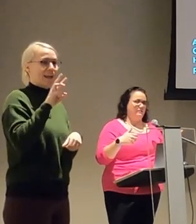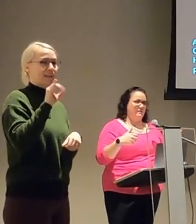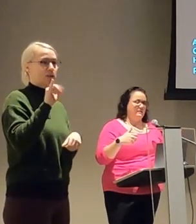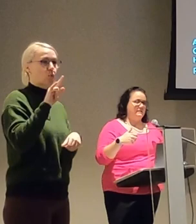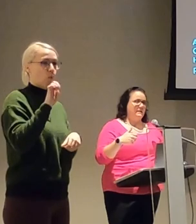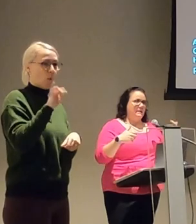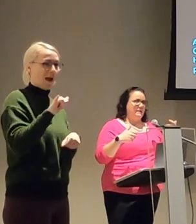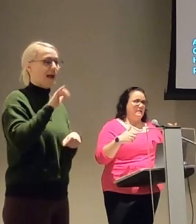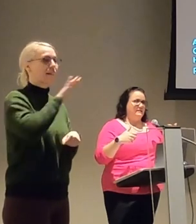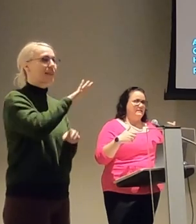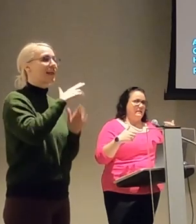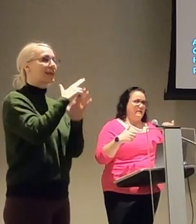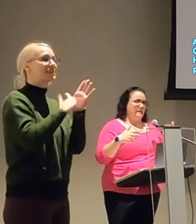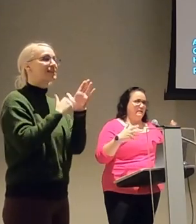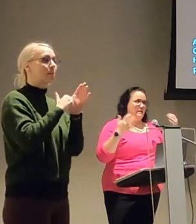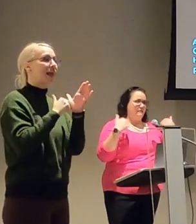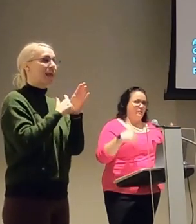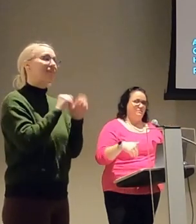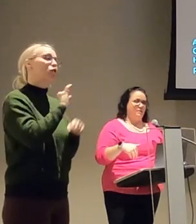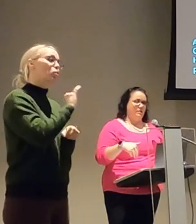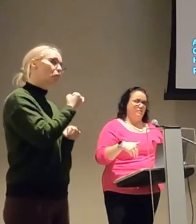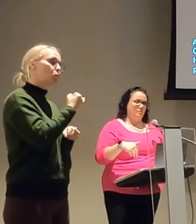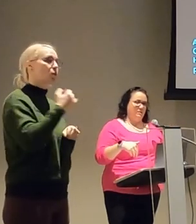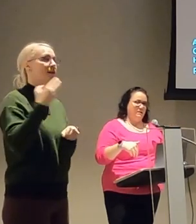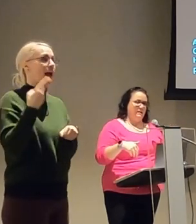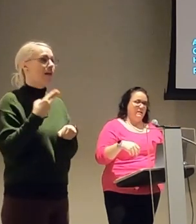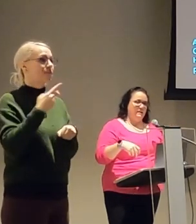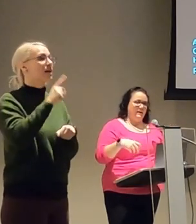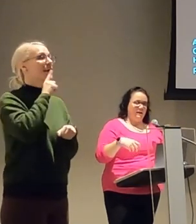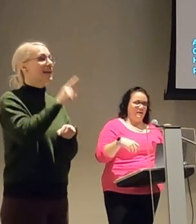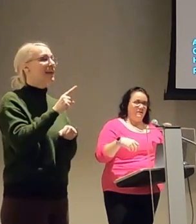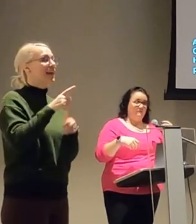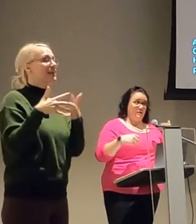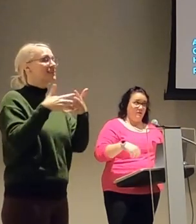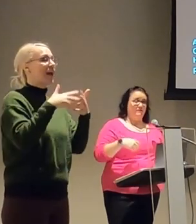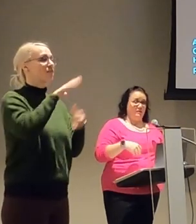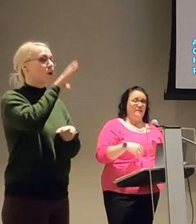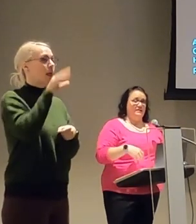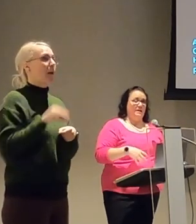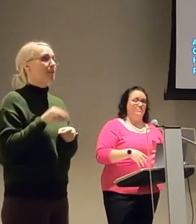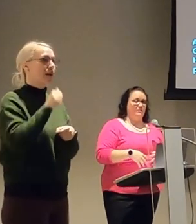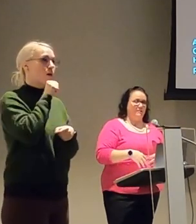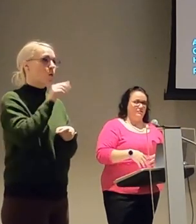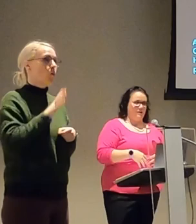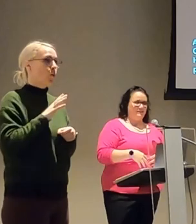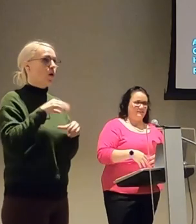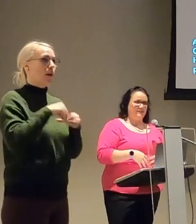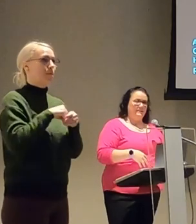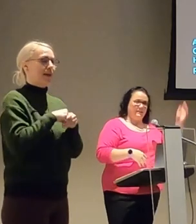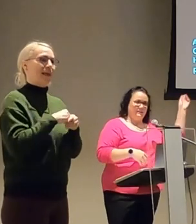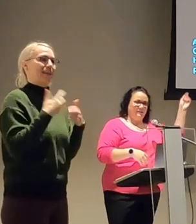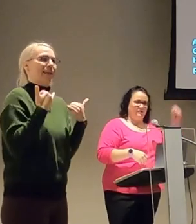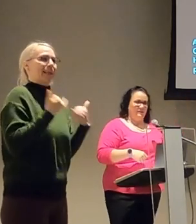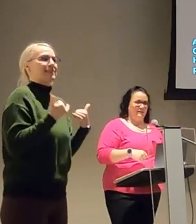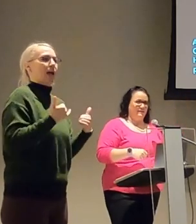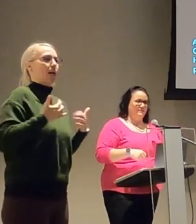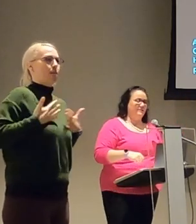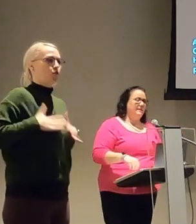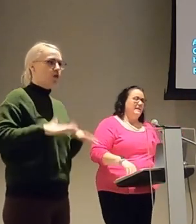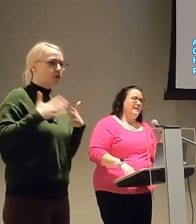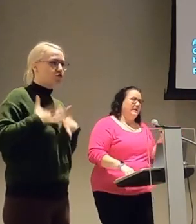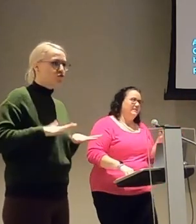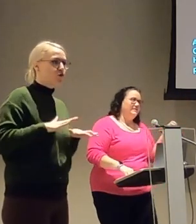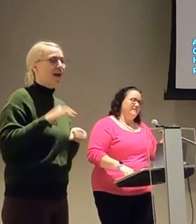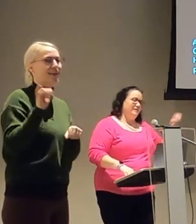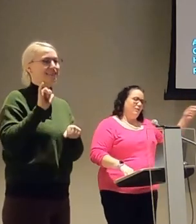and Holofernes is a African-American woman in a very, very contemporary dress, kind of like Crank the